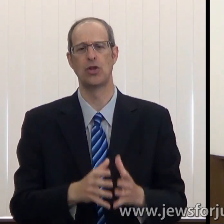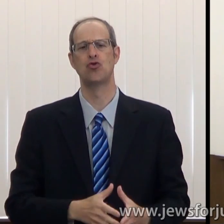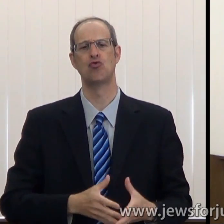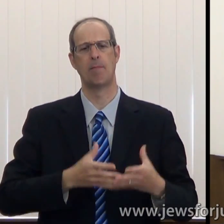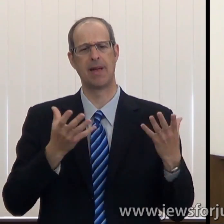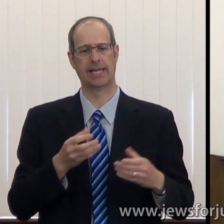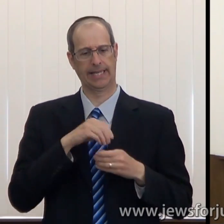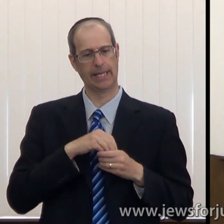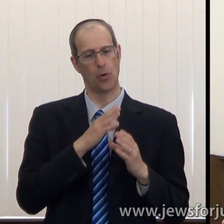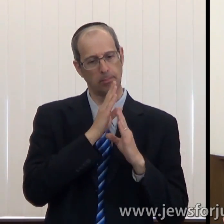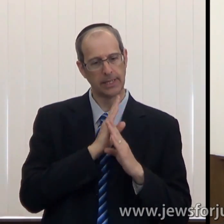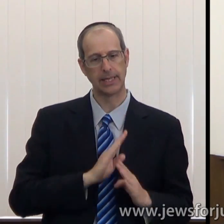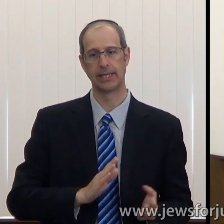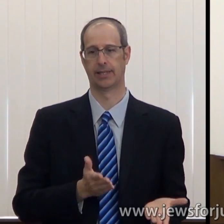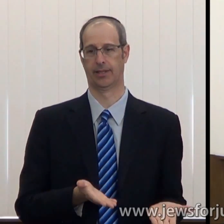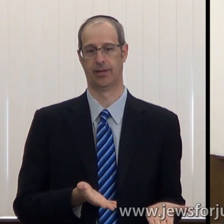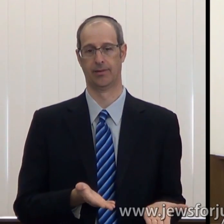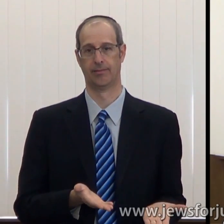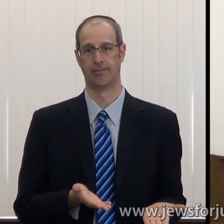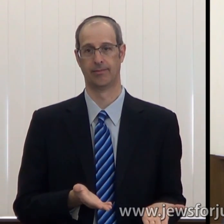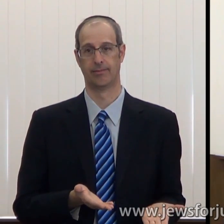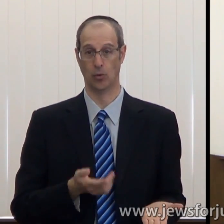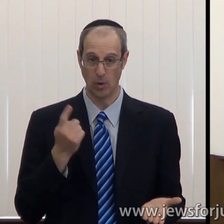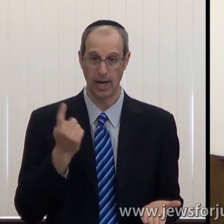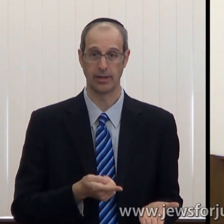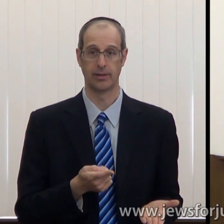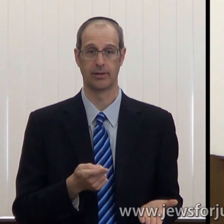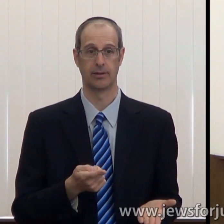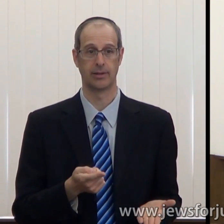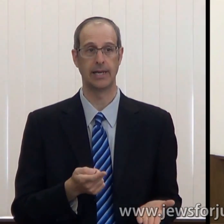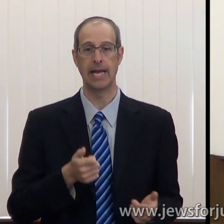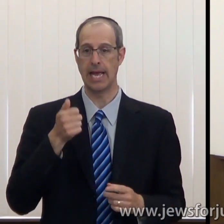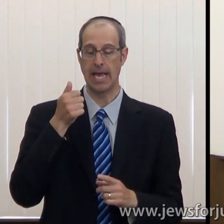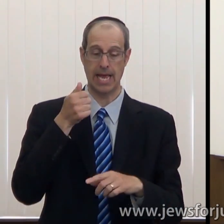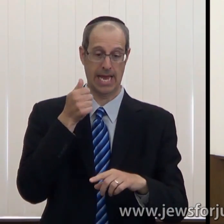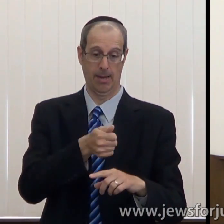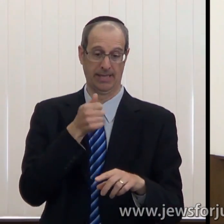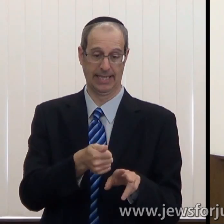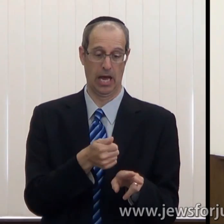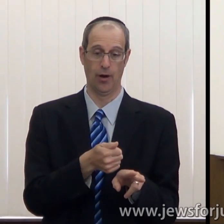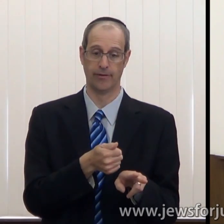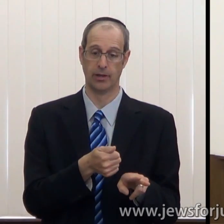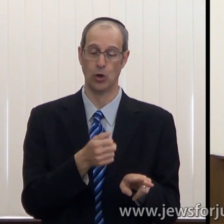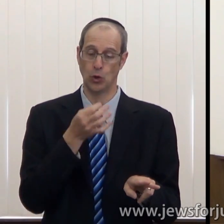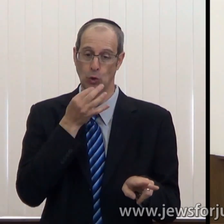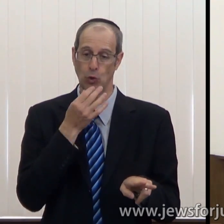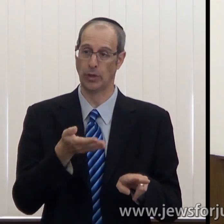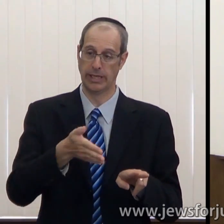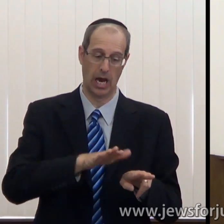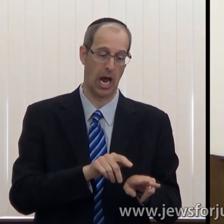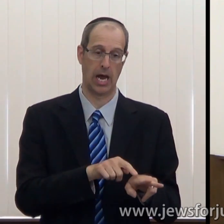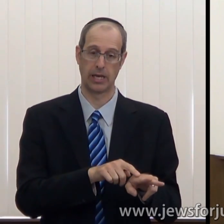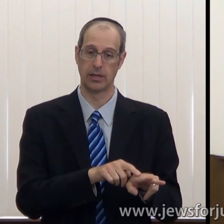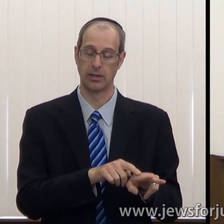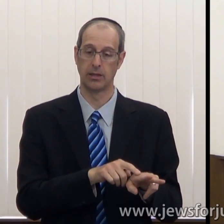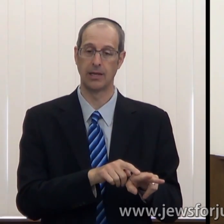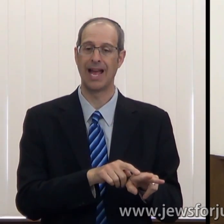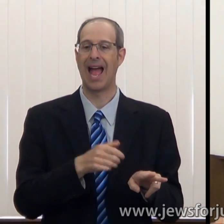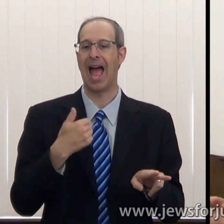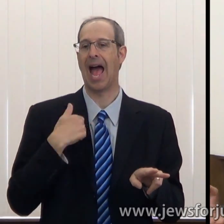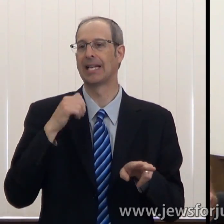inner peace, right? That even though he himself is dying, he has the